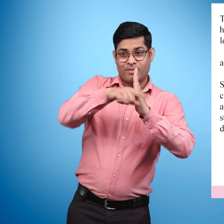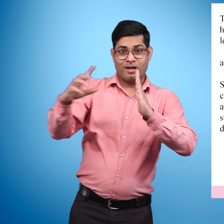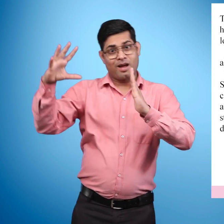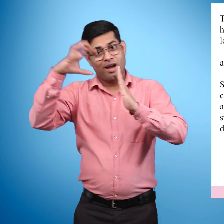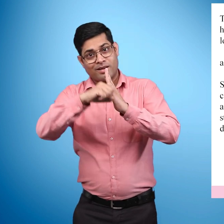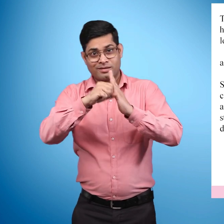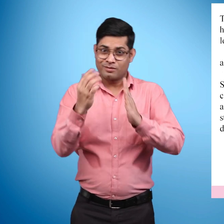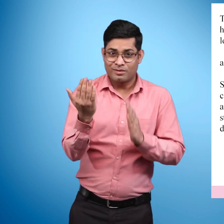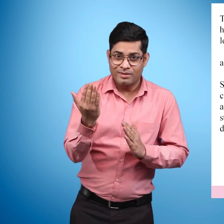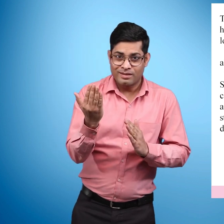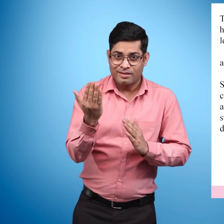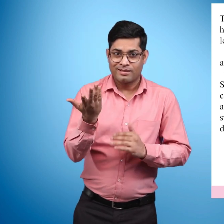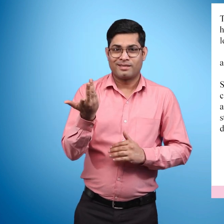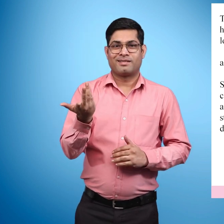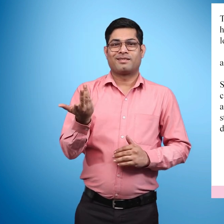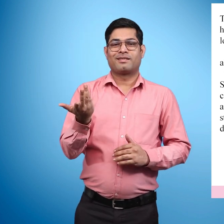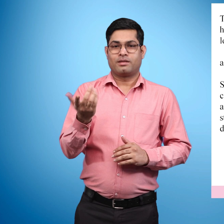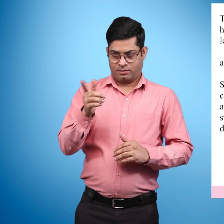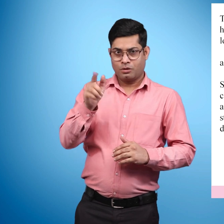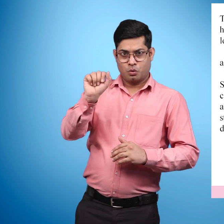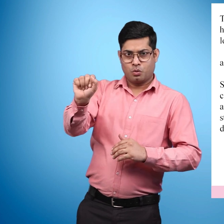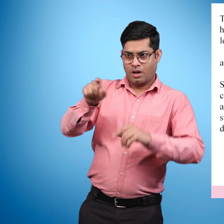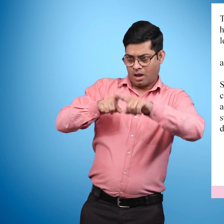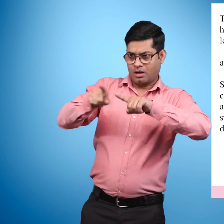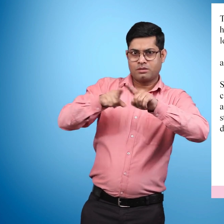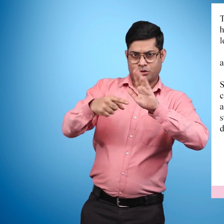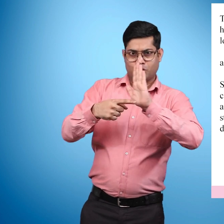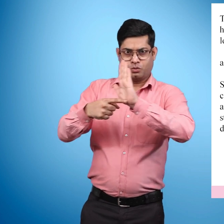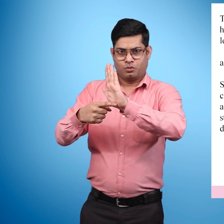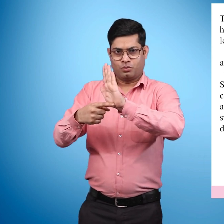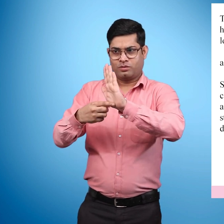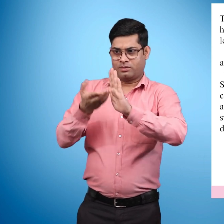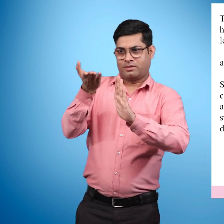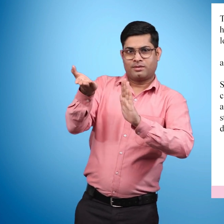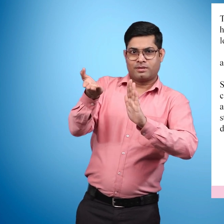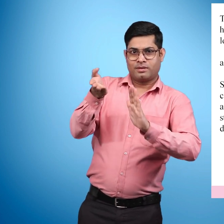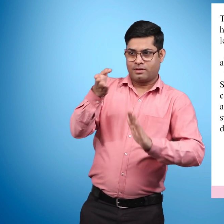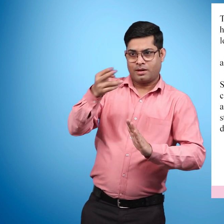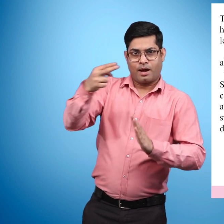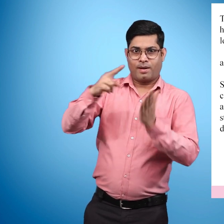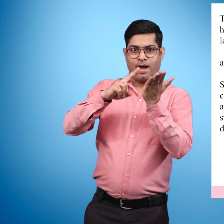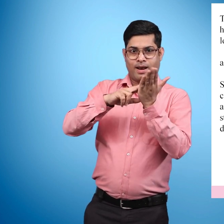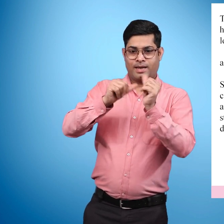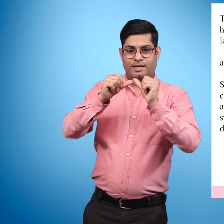You claim to be Natwar, though actually you are a rascal of a ghost."